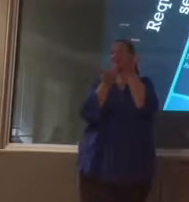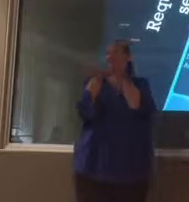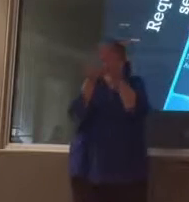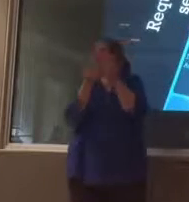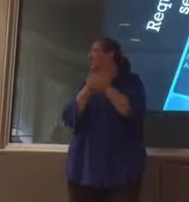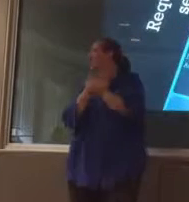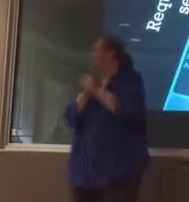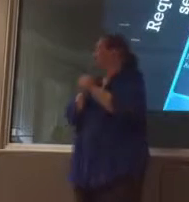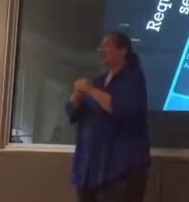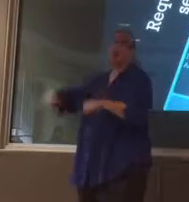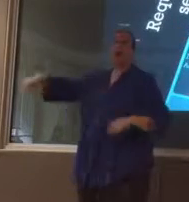Requesting services.